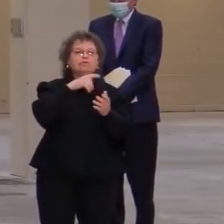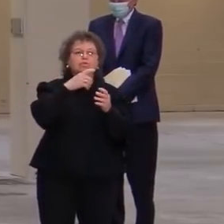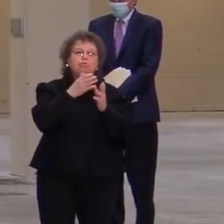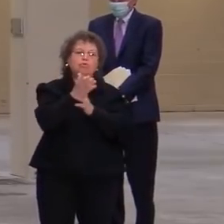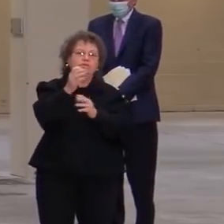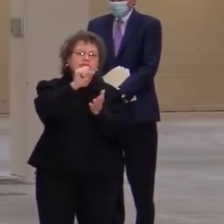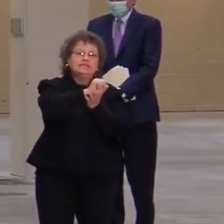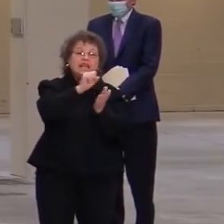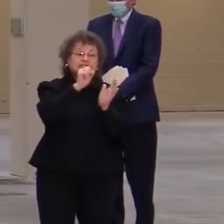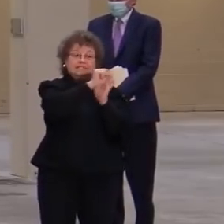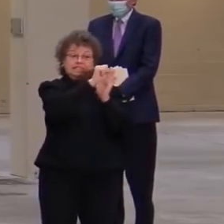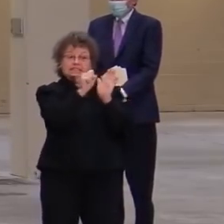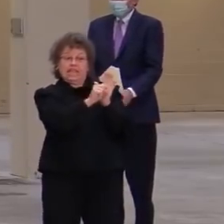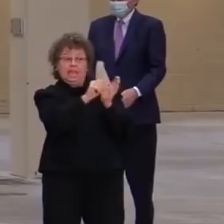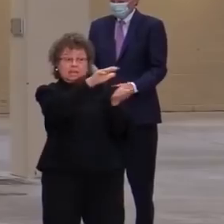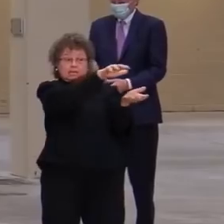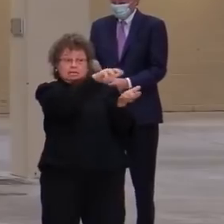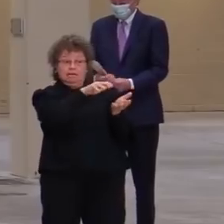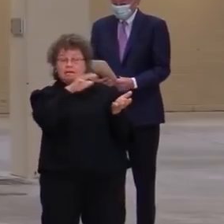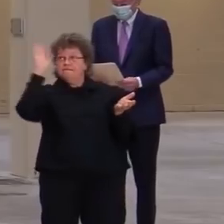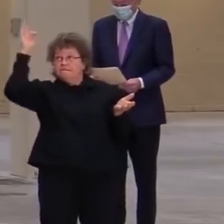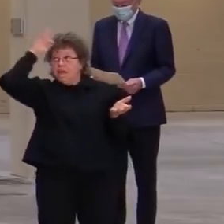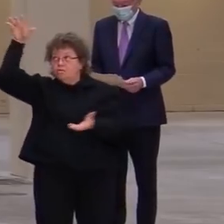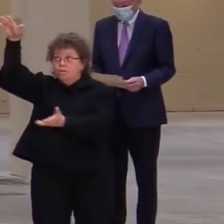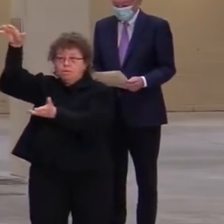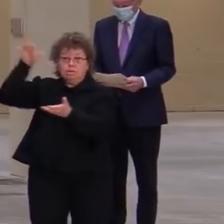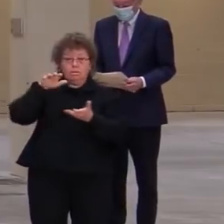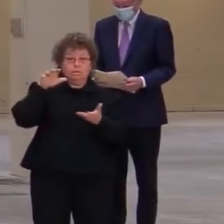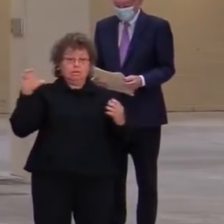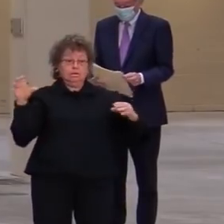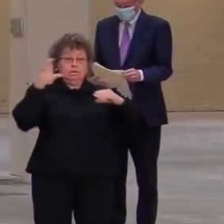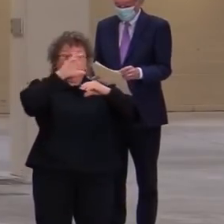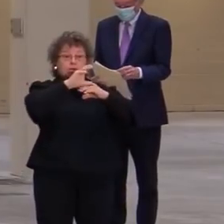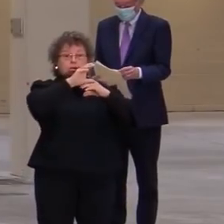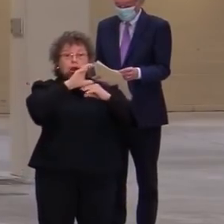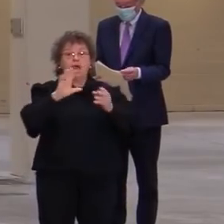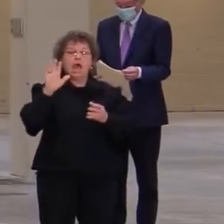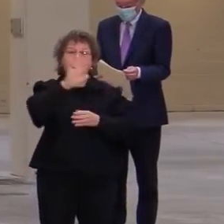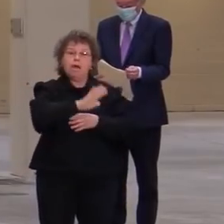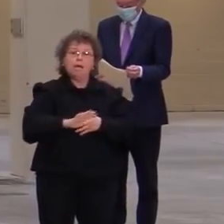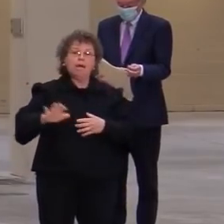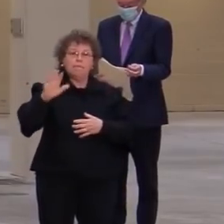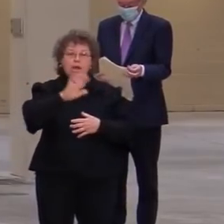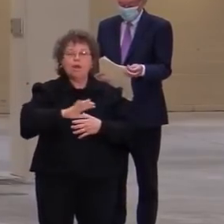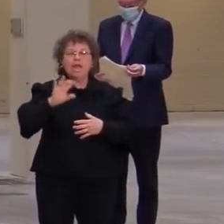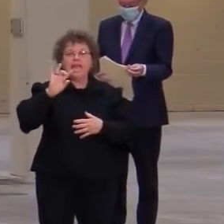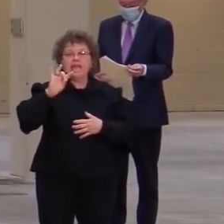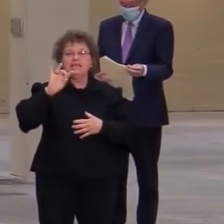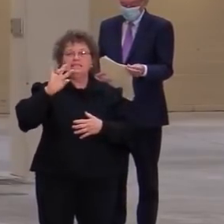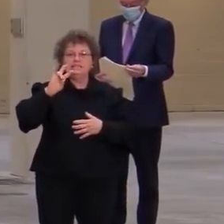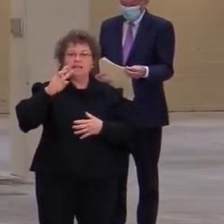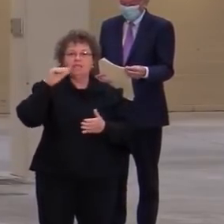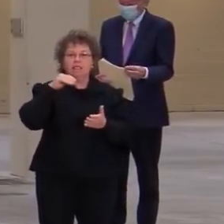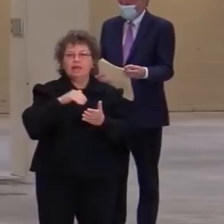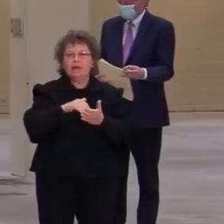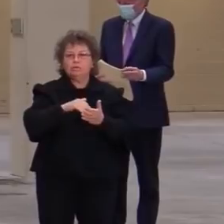In between state and federal allocations, our community health centers are receiving about 87,000 doses.